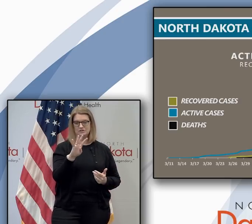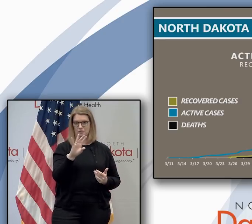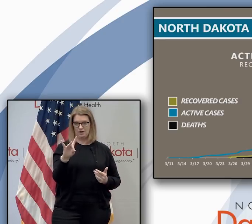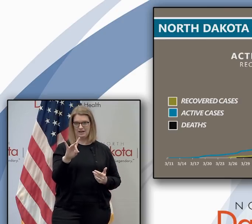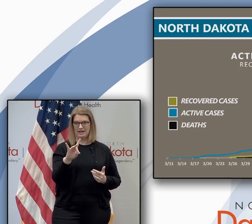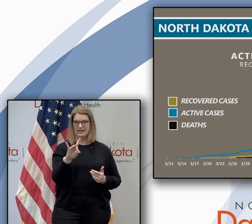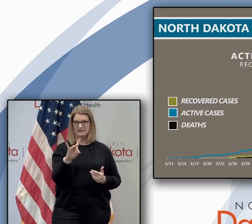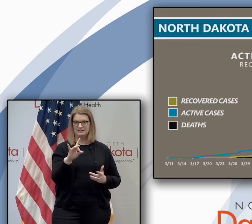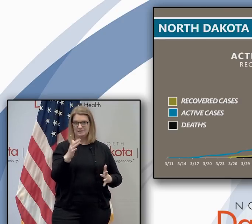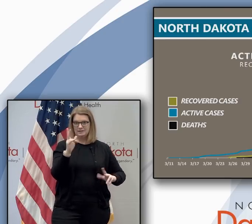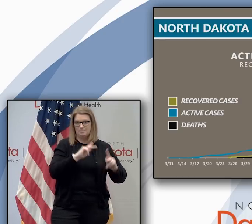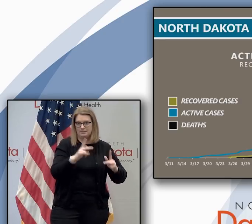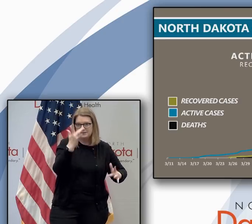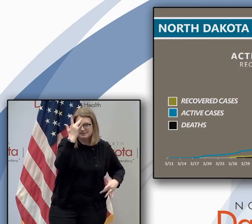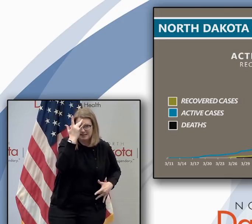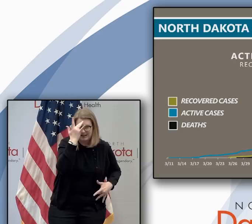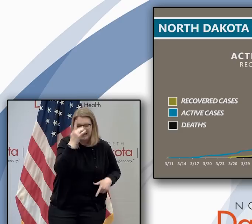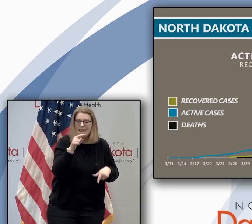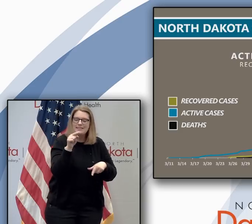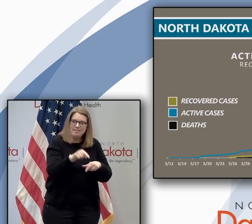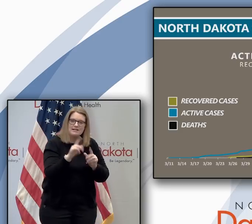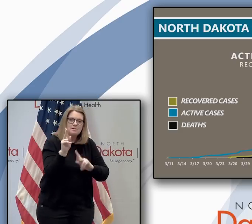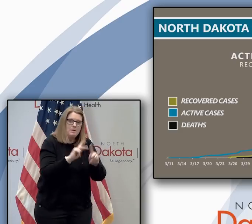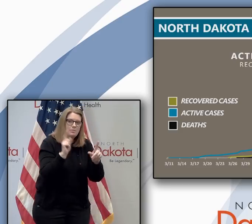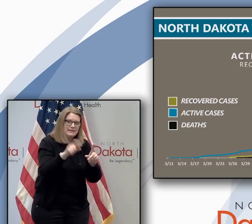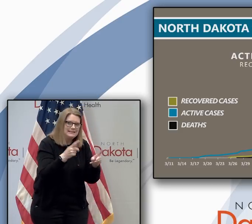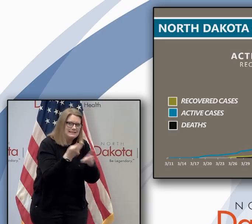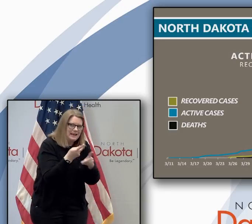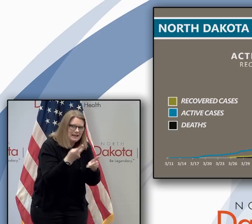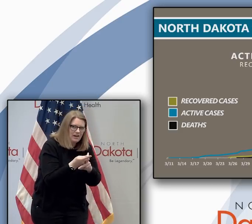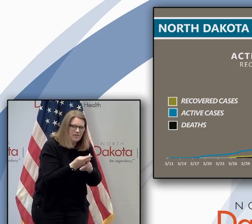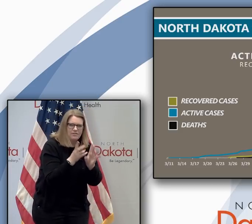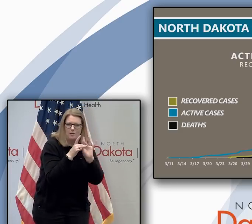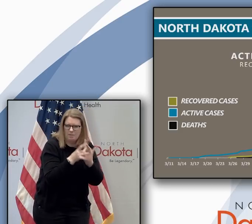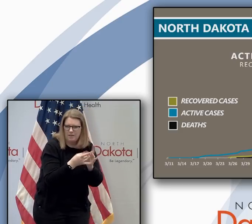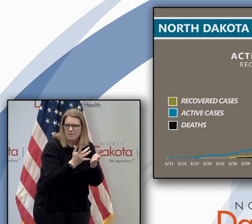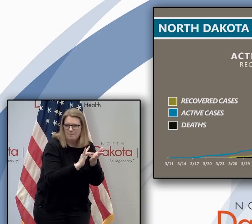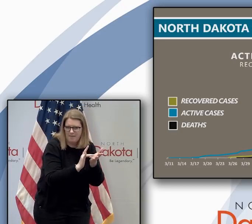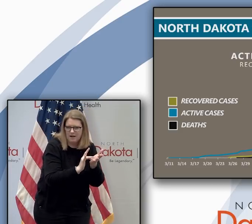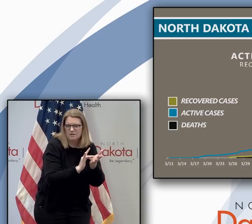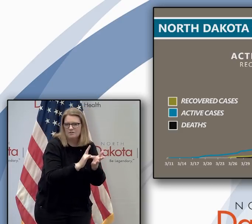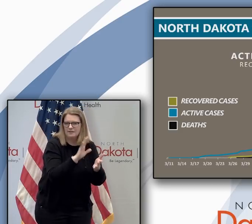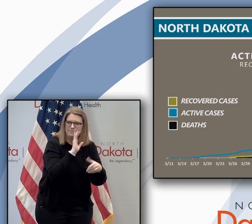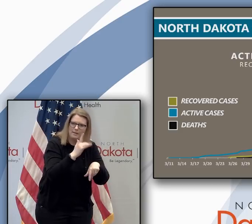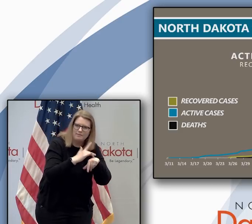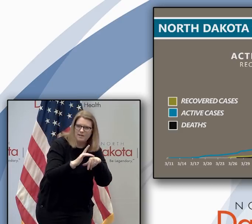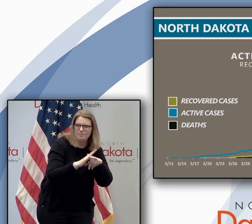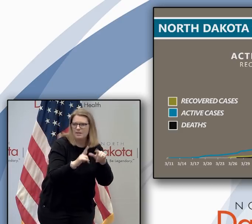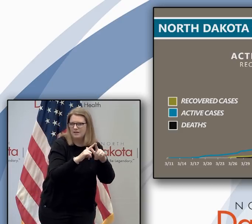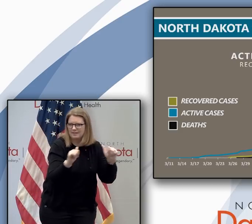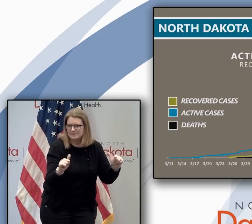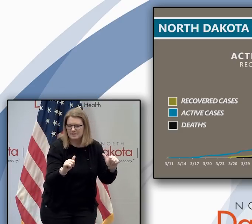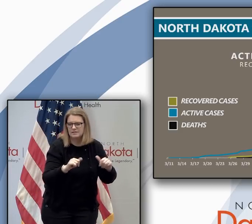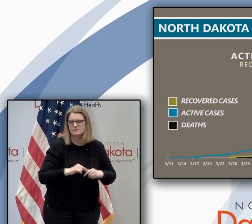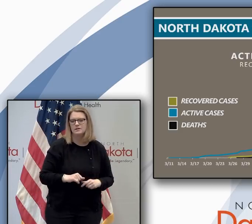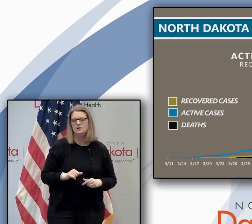active cases. That's what we actually have to deal with in terms of our medical community.